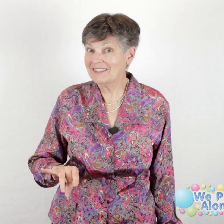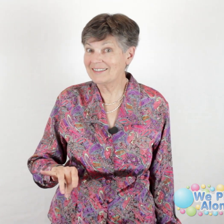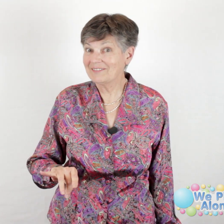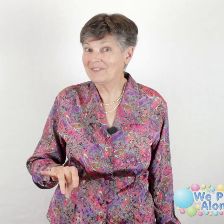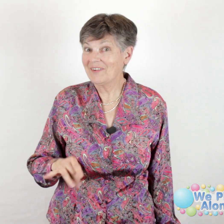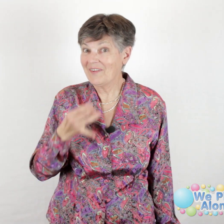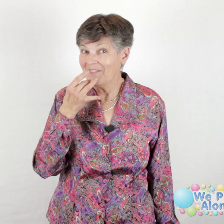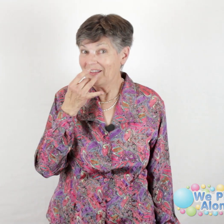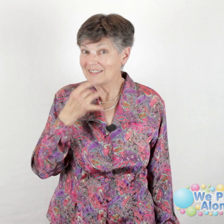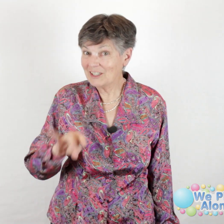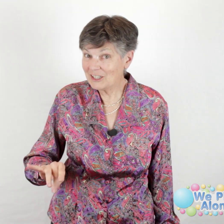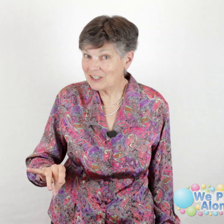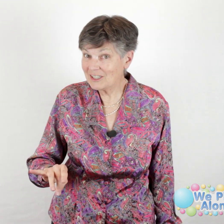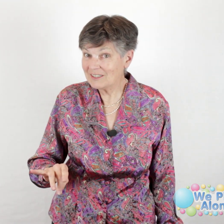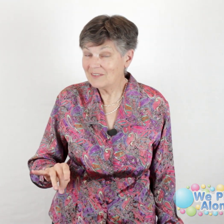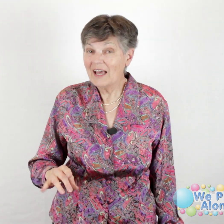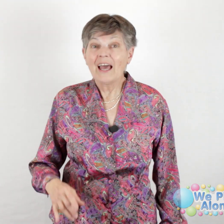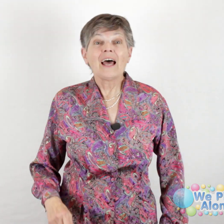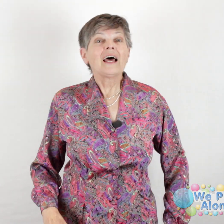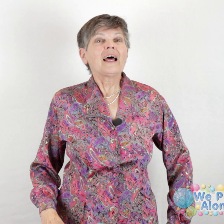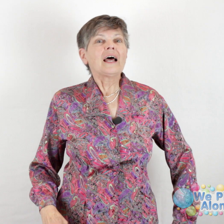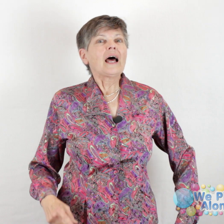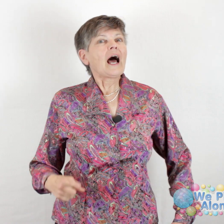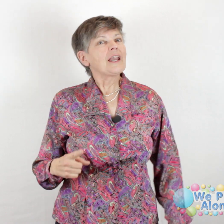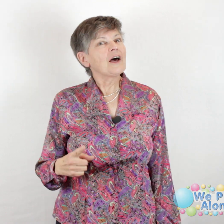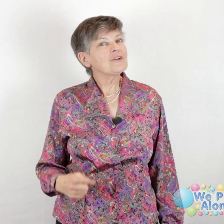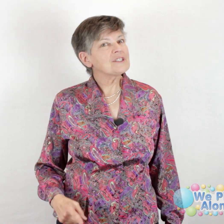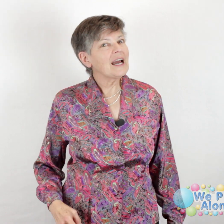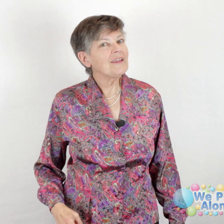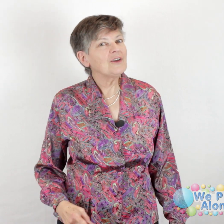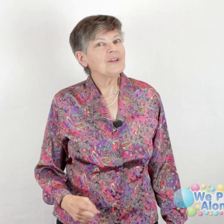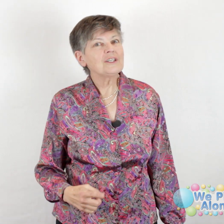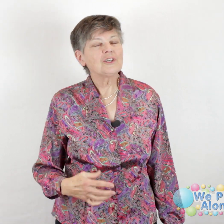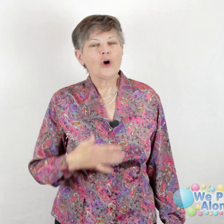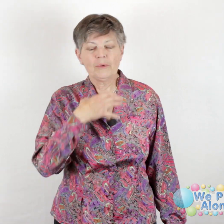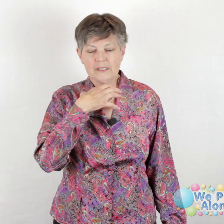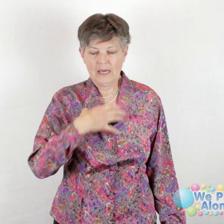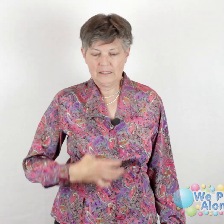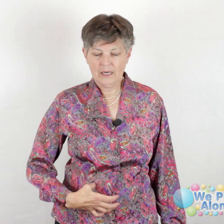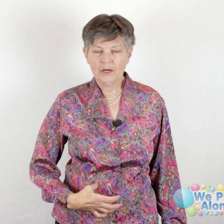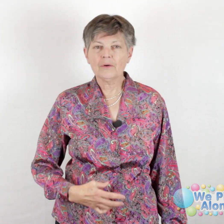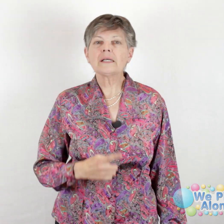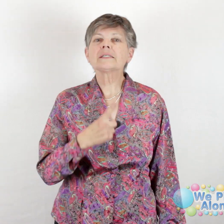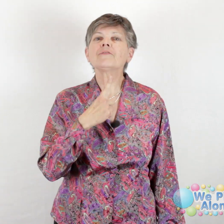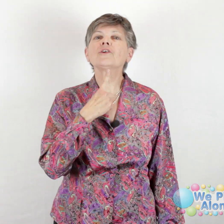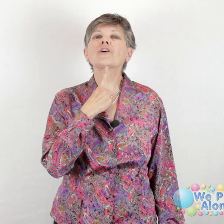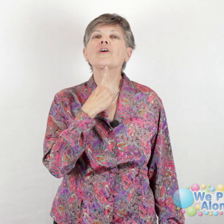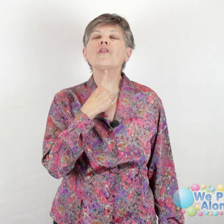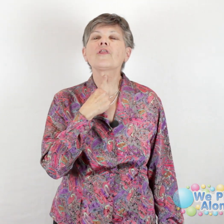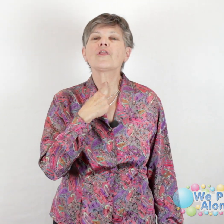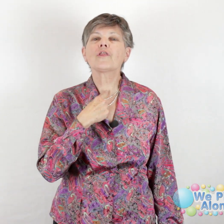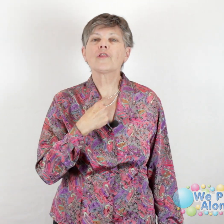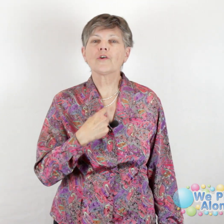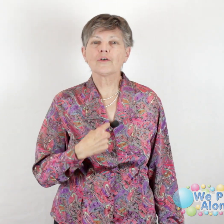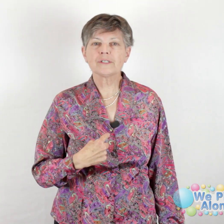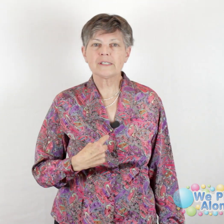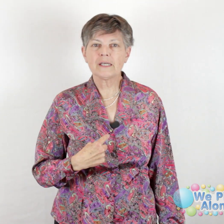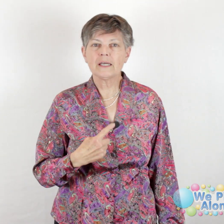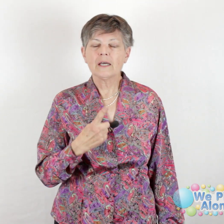delicious. Delicious. Another sign that you need to know besides hungry is if you're thirsty.